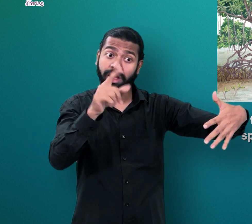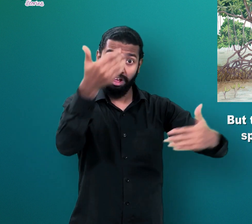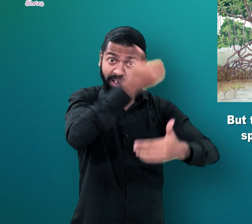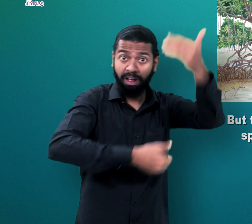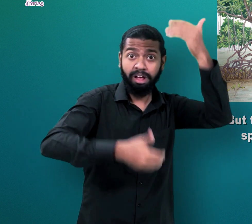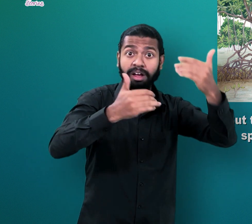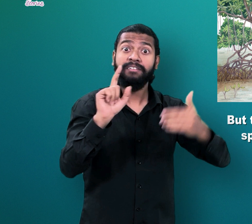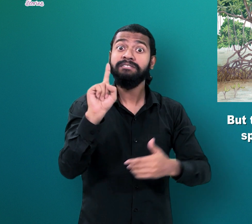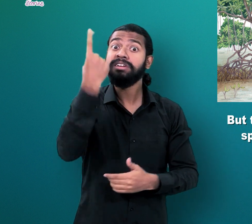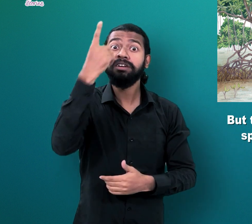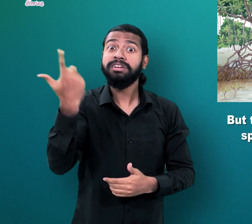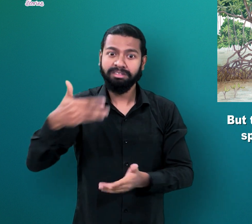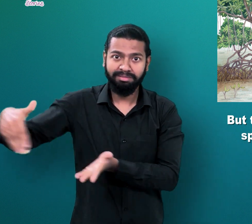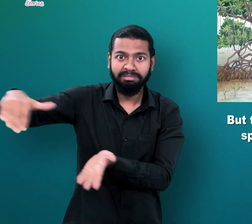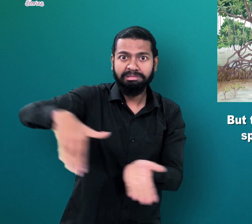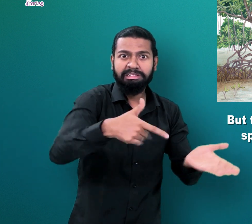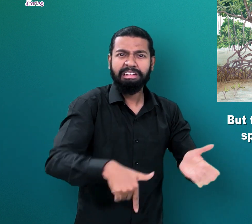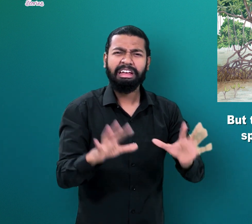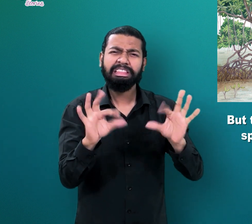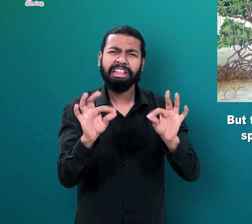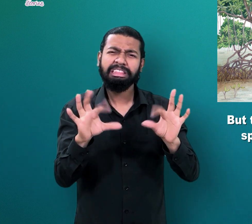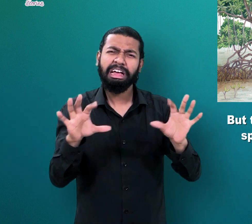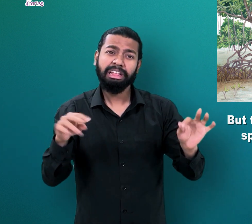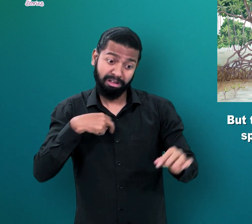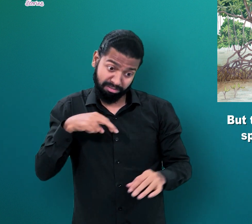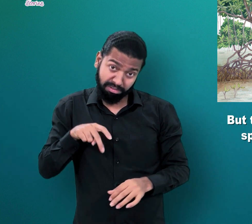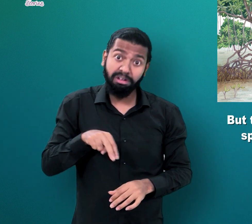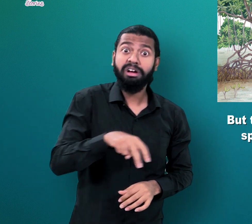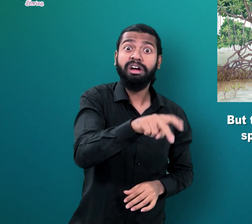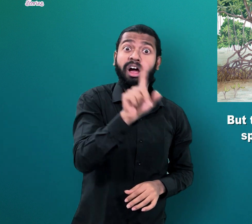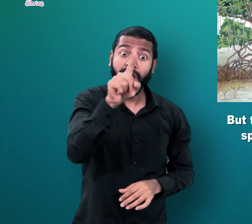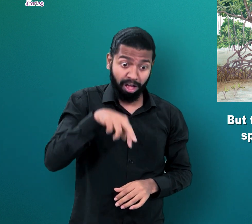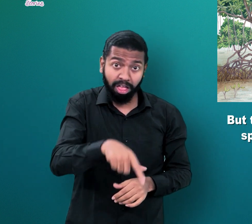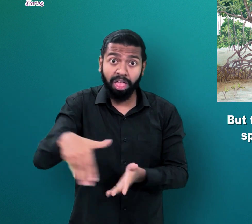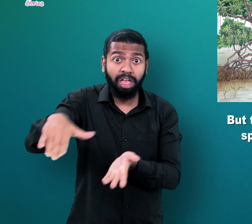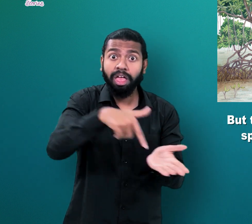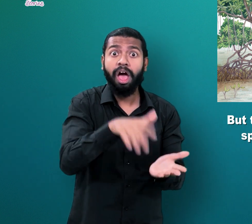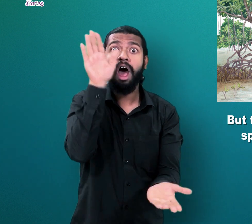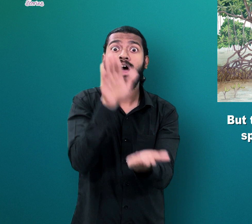I want to climb a mangrove tree I will have to splash through muddy crocodile filled water first